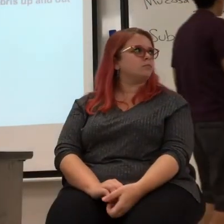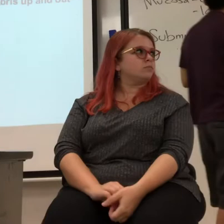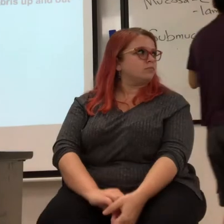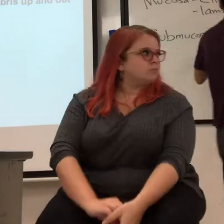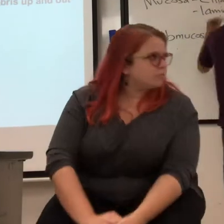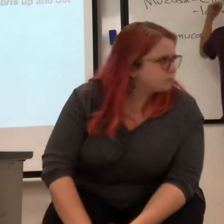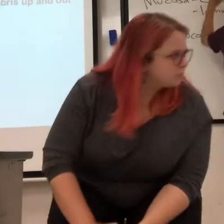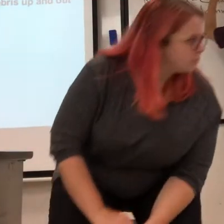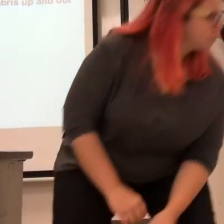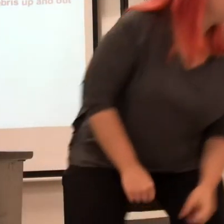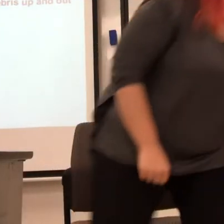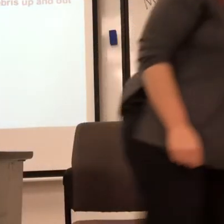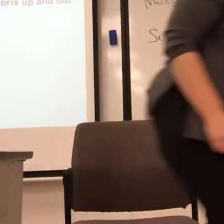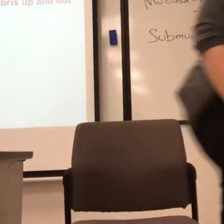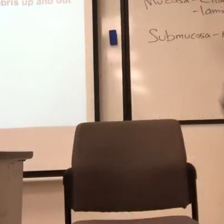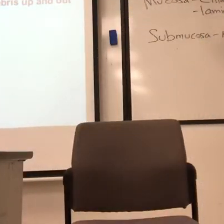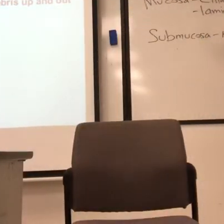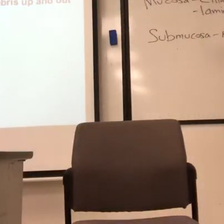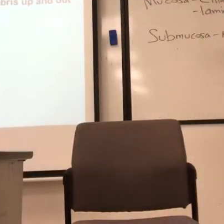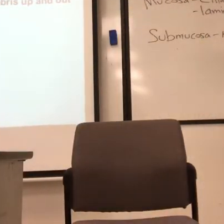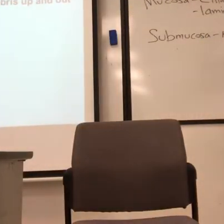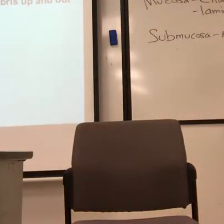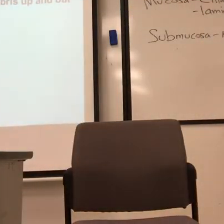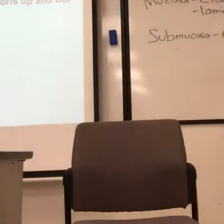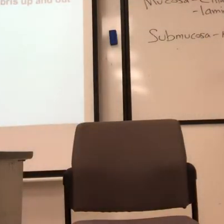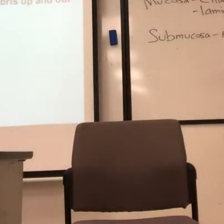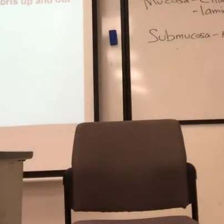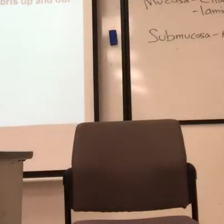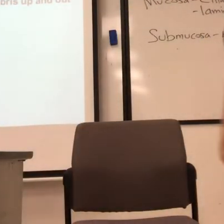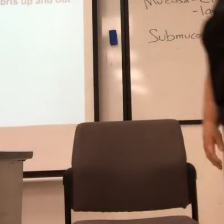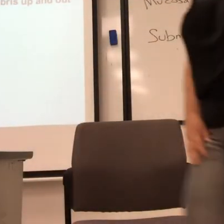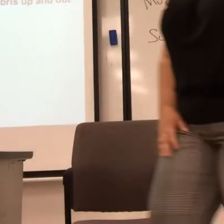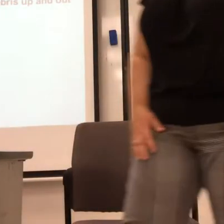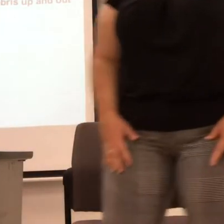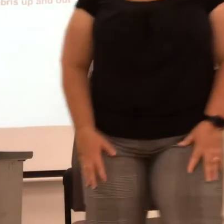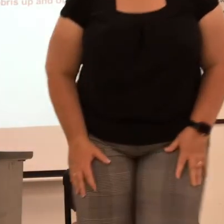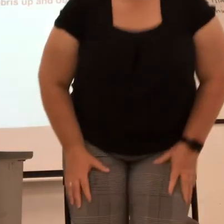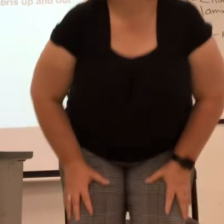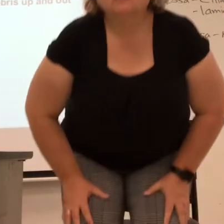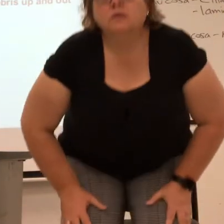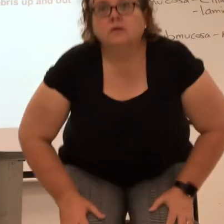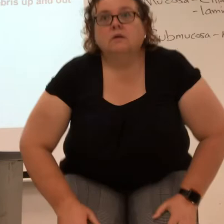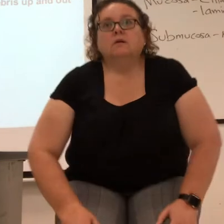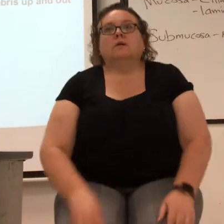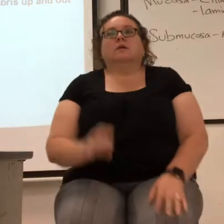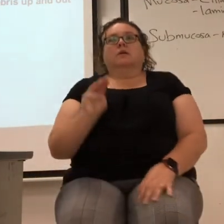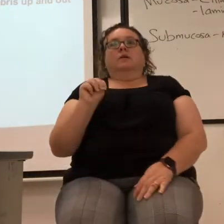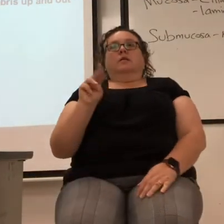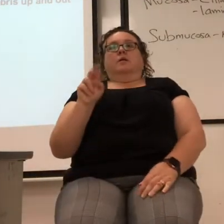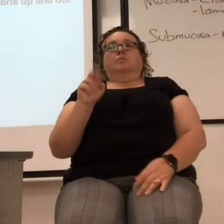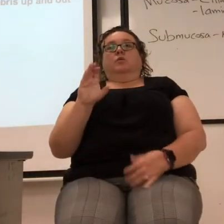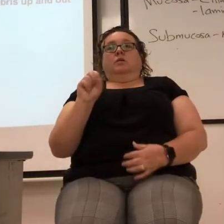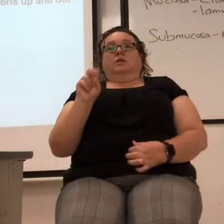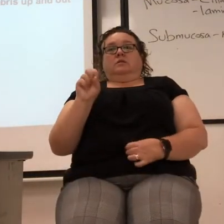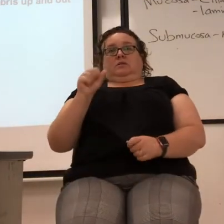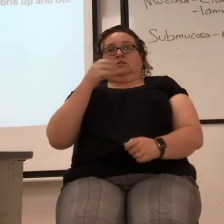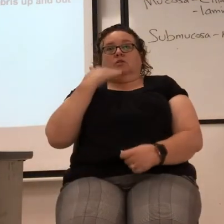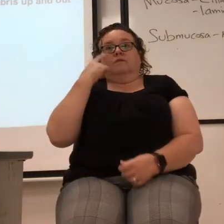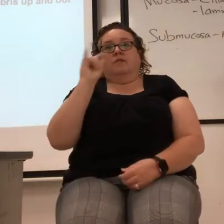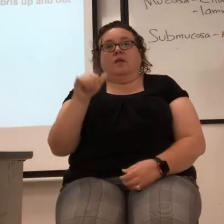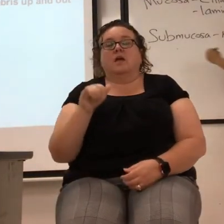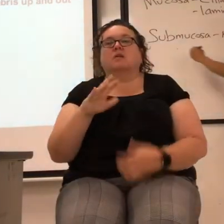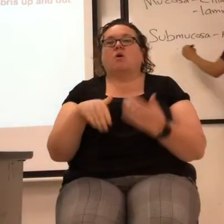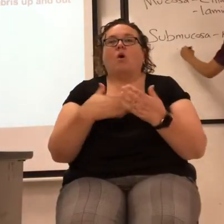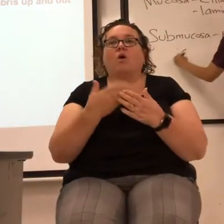The mucus is good for that. All the dense cilia helps provide the function of mucus escalator.